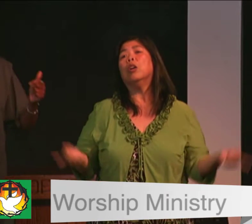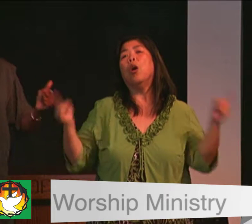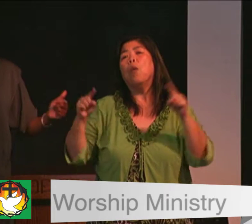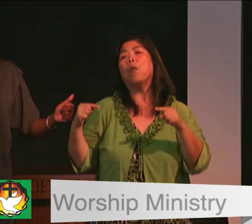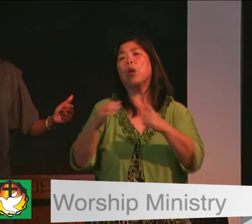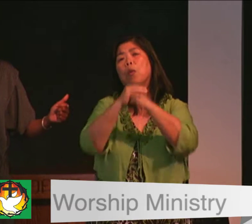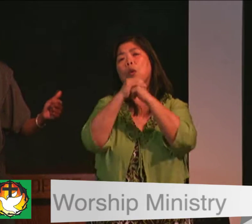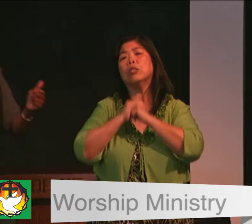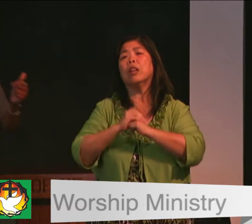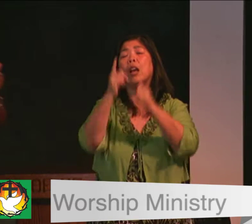When we worship you